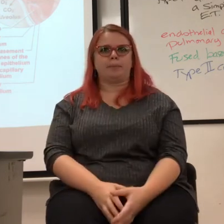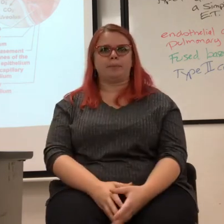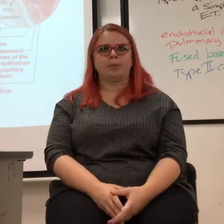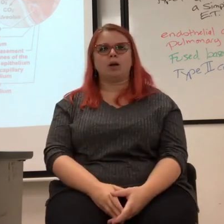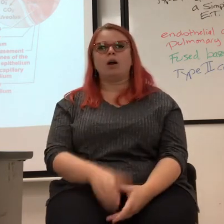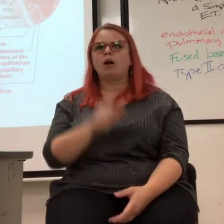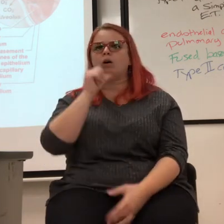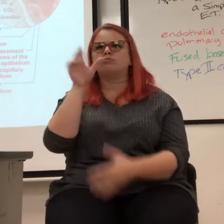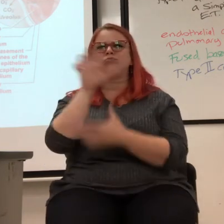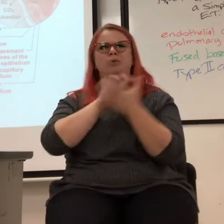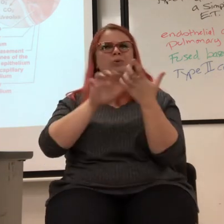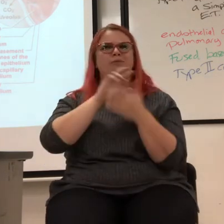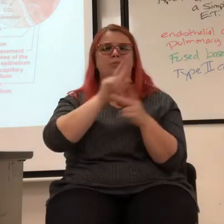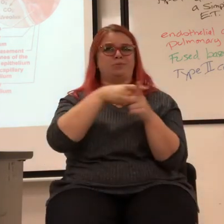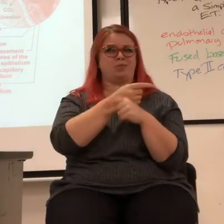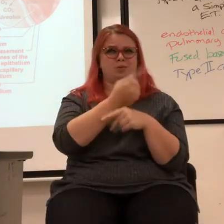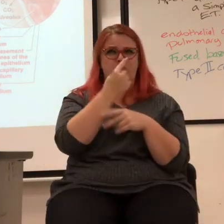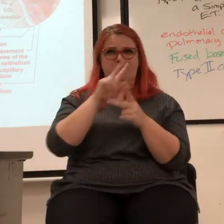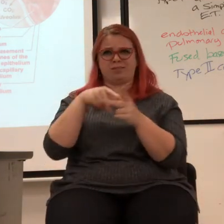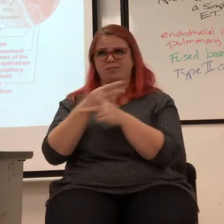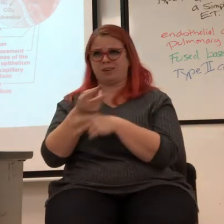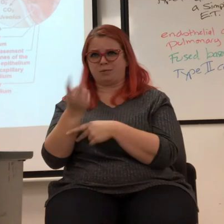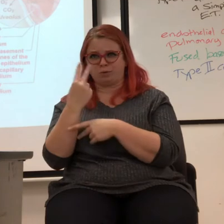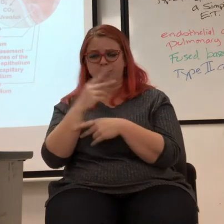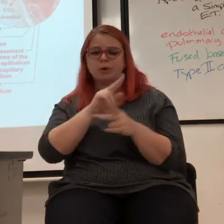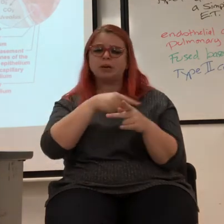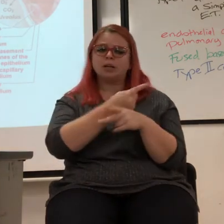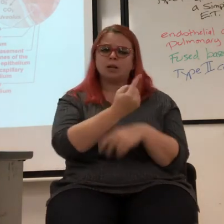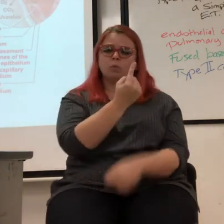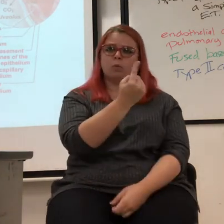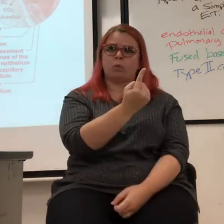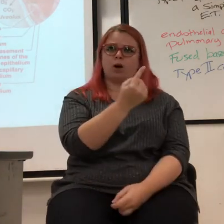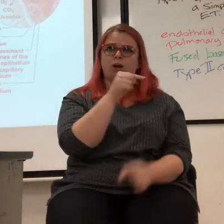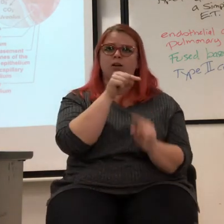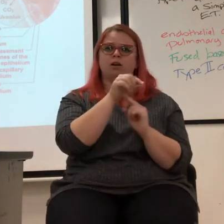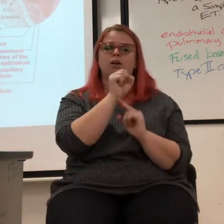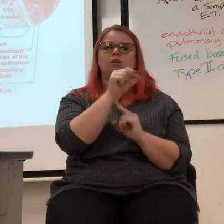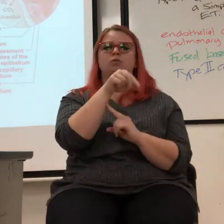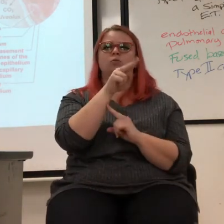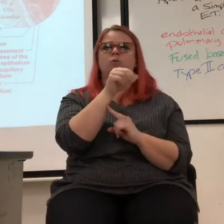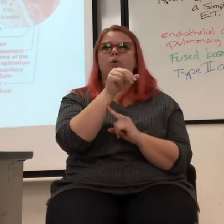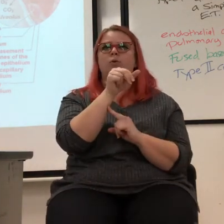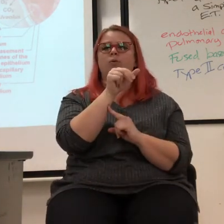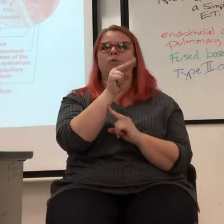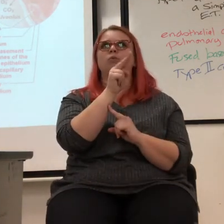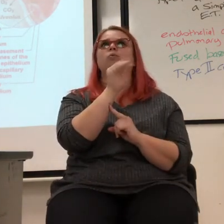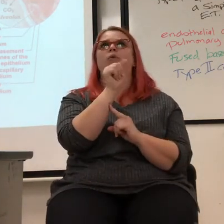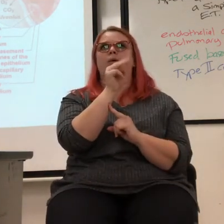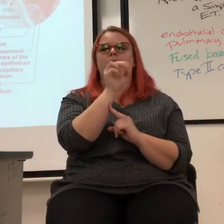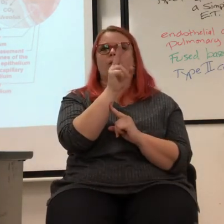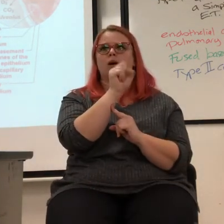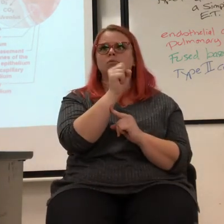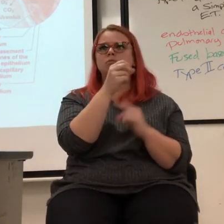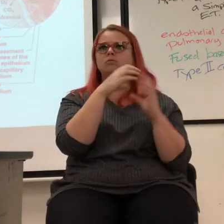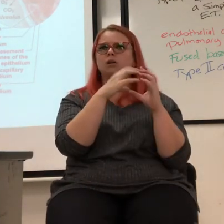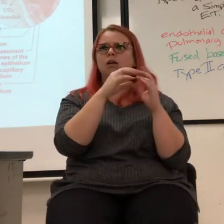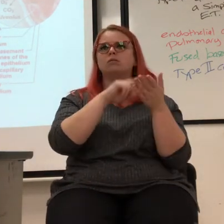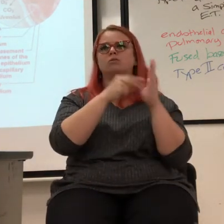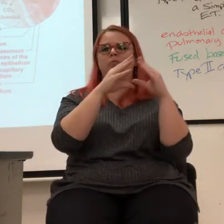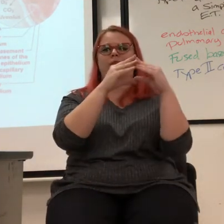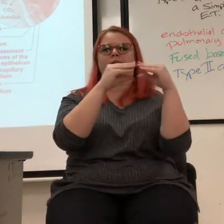Don't confuse type 2 and type 1. Remember, type 1, it's a squamous cell. What does squamous mean?